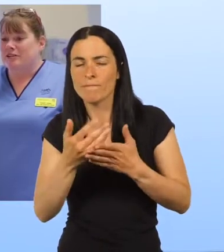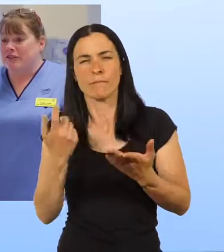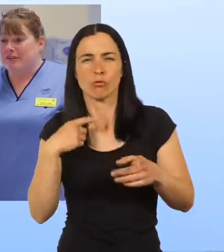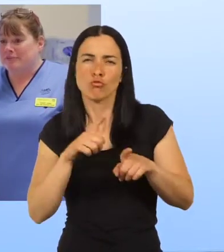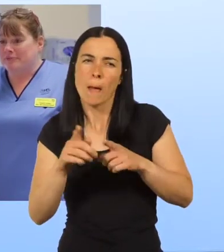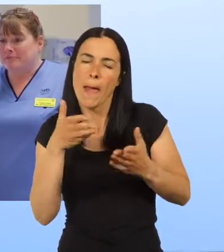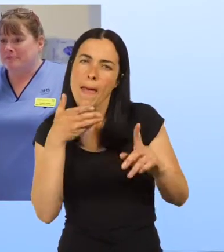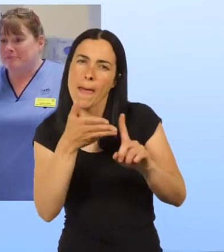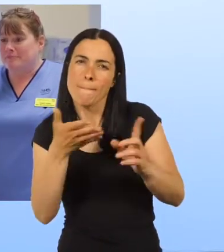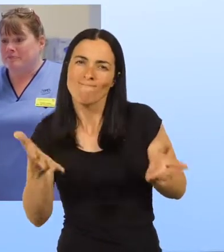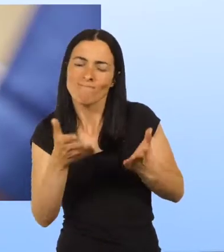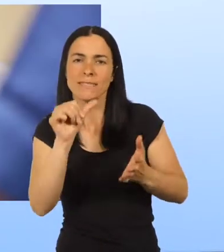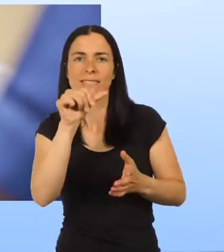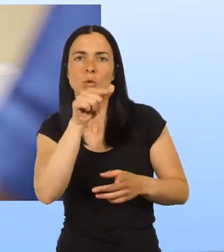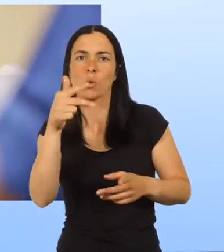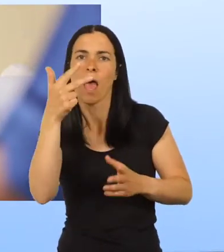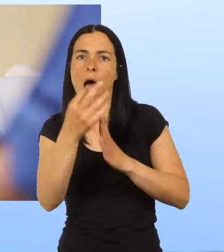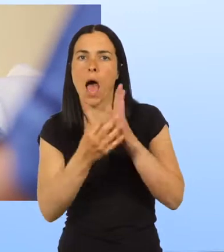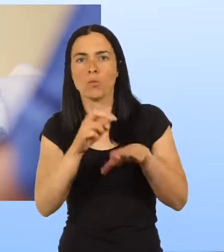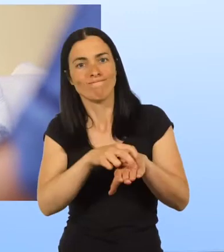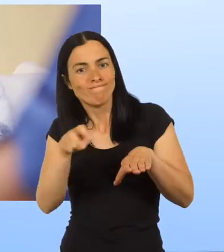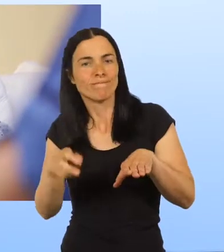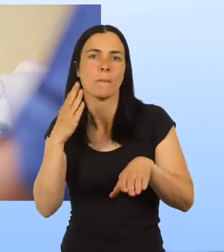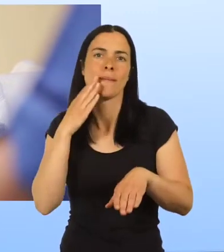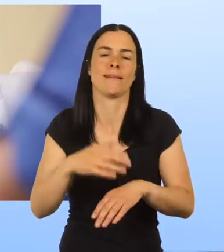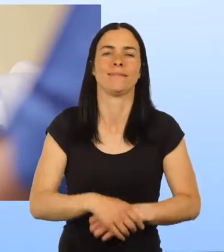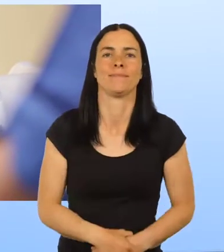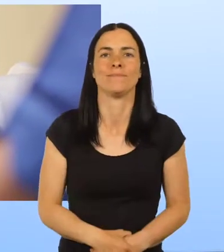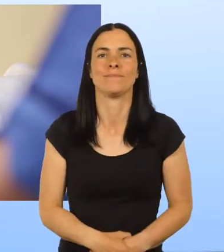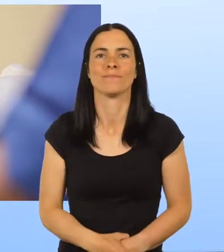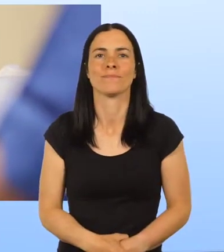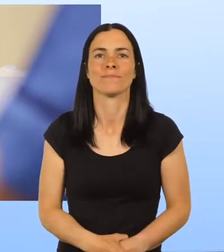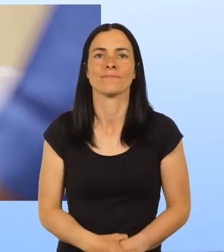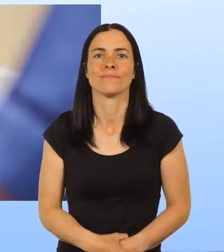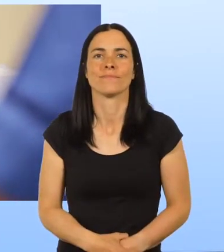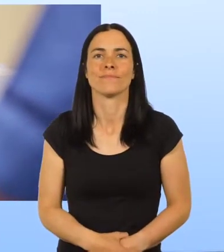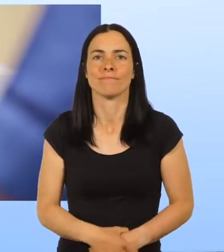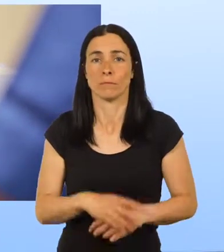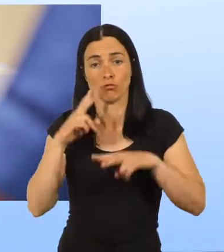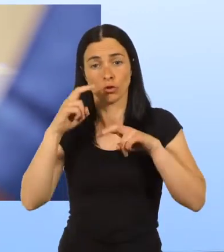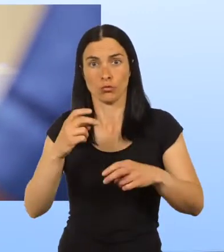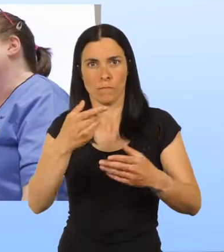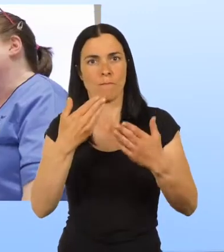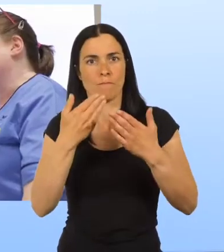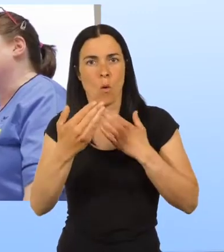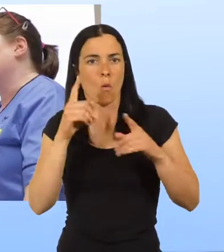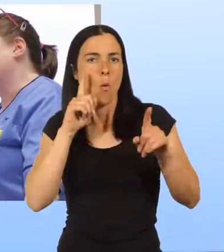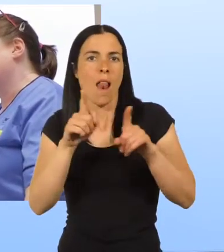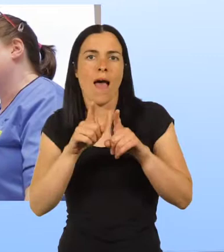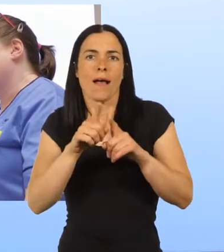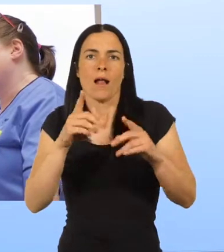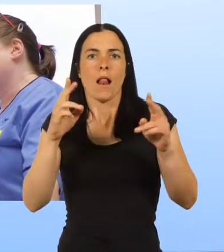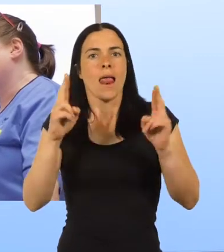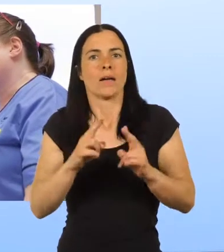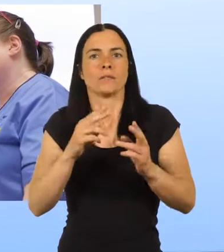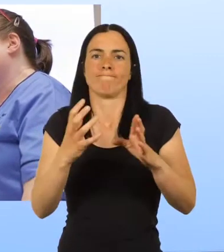this safely. We would aim to get you up out of bed within 6 to 8 hours. Research shows that you're less